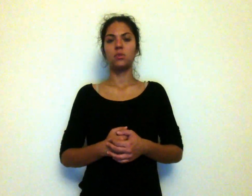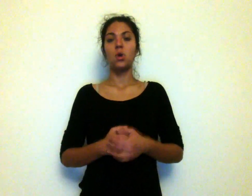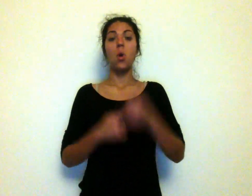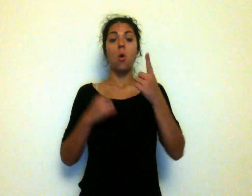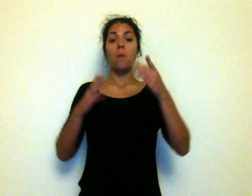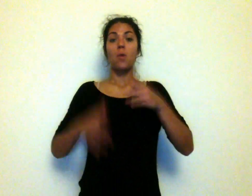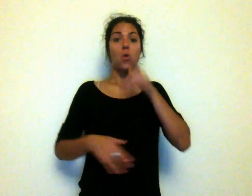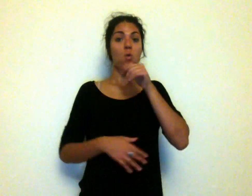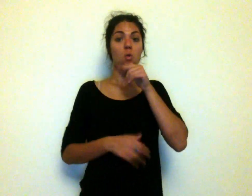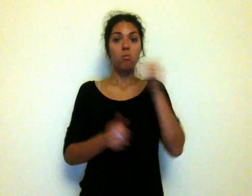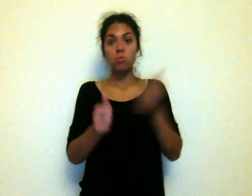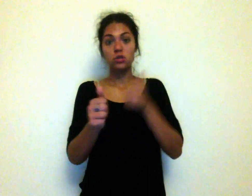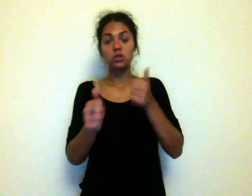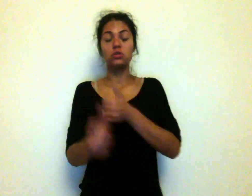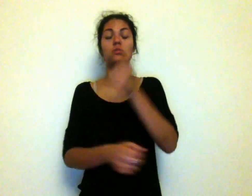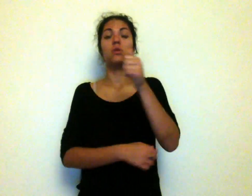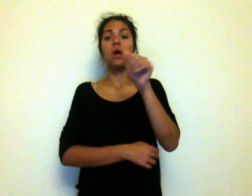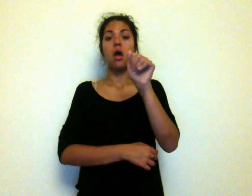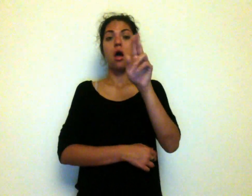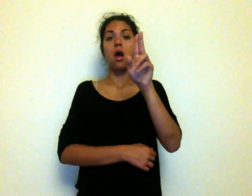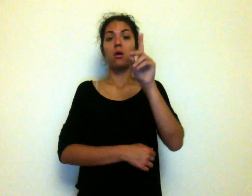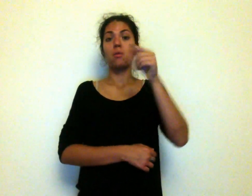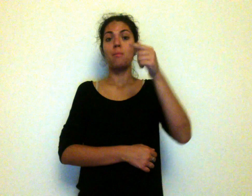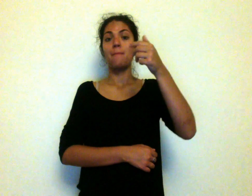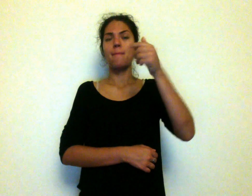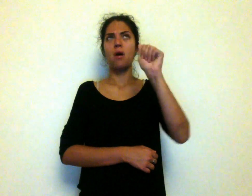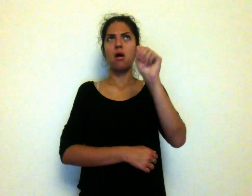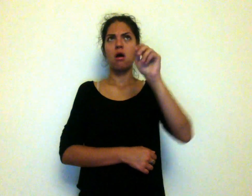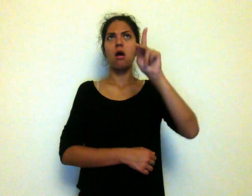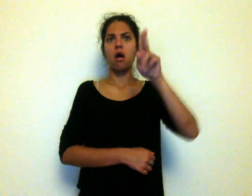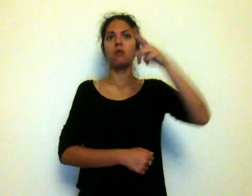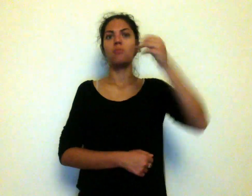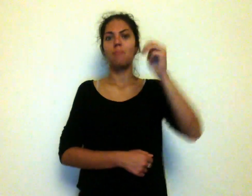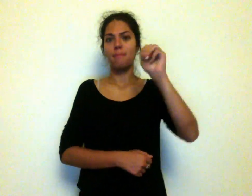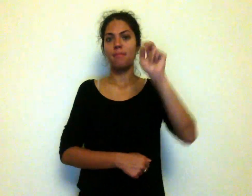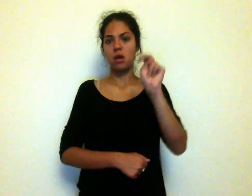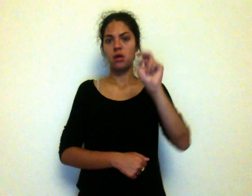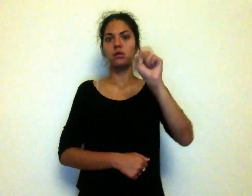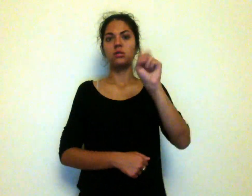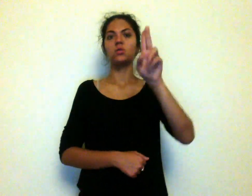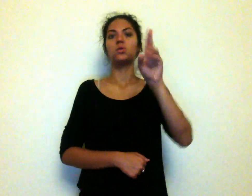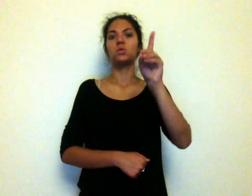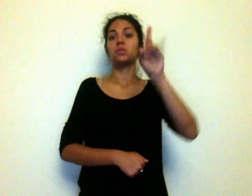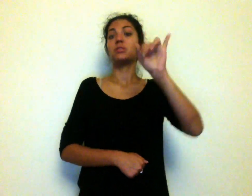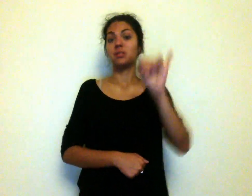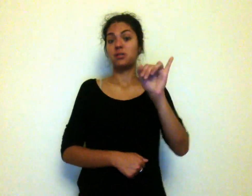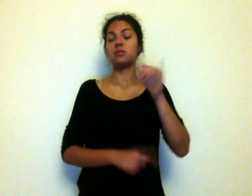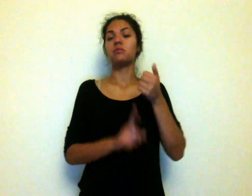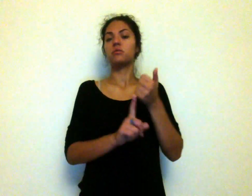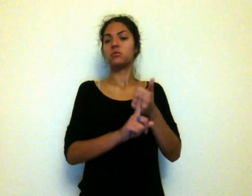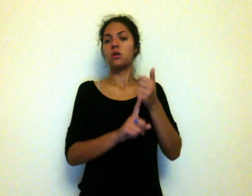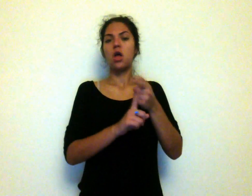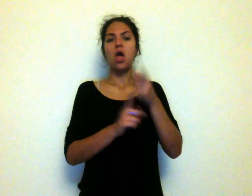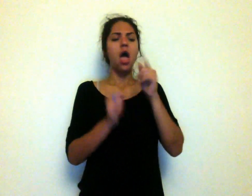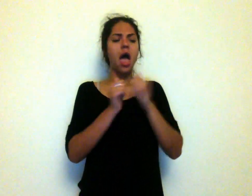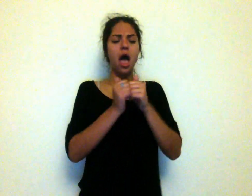pursuing Atman Siddhi by way of philosophy. One who is pursuing Atman Siddhi by way